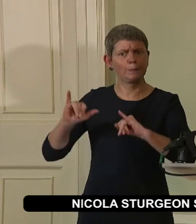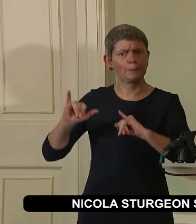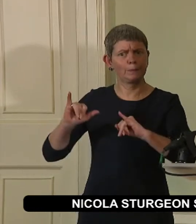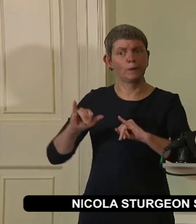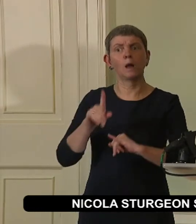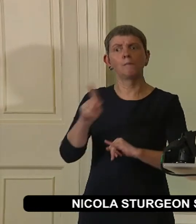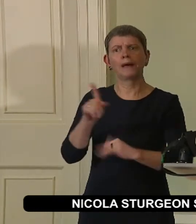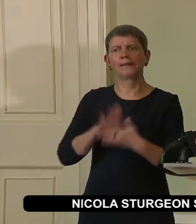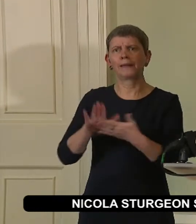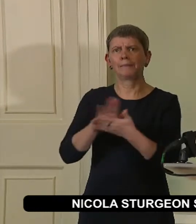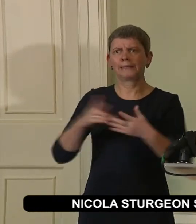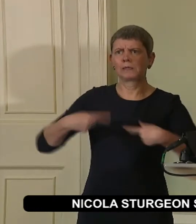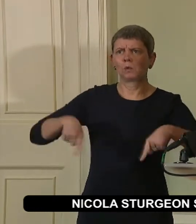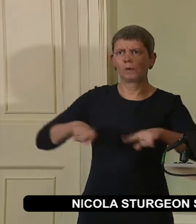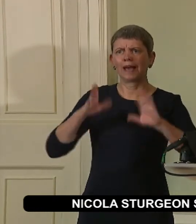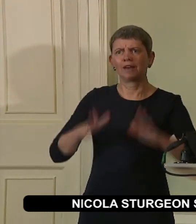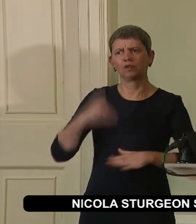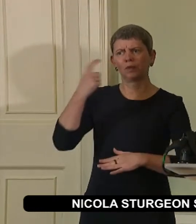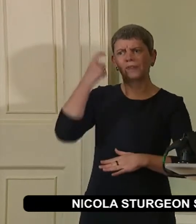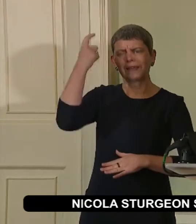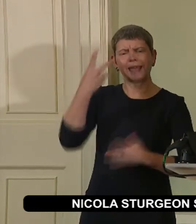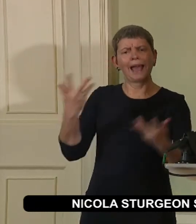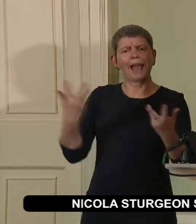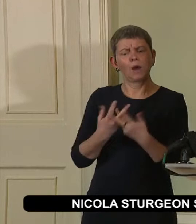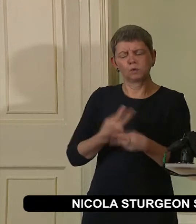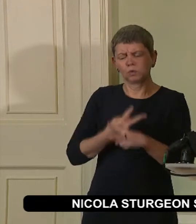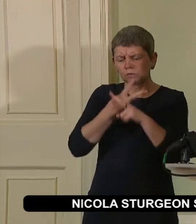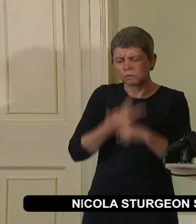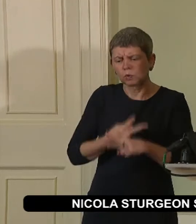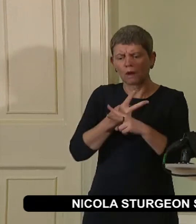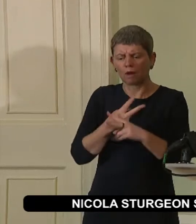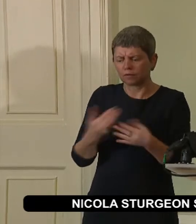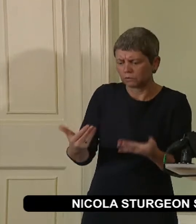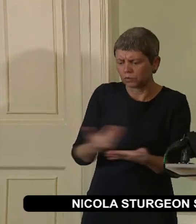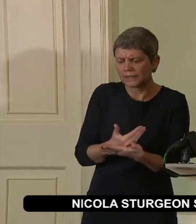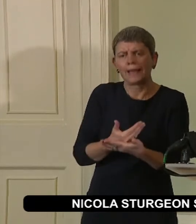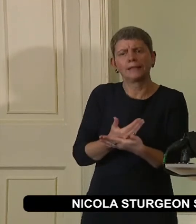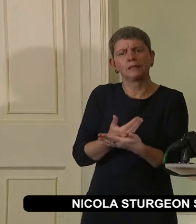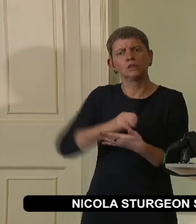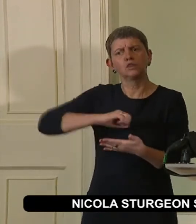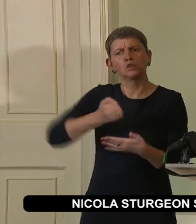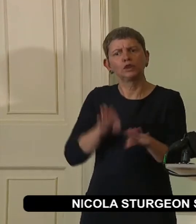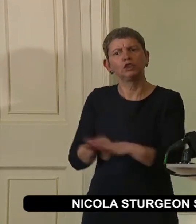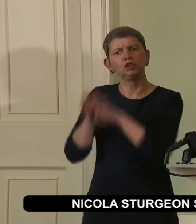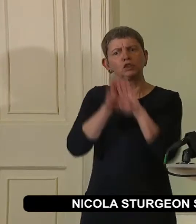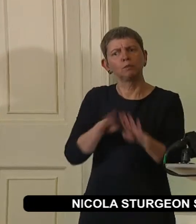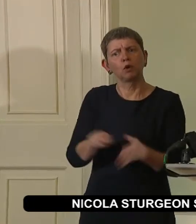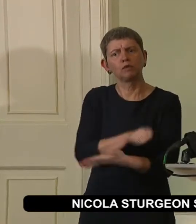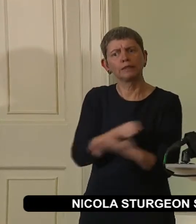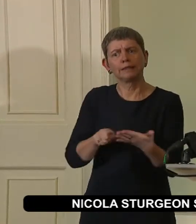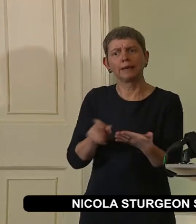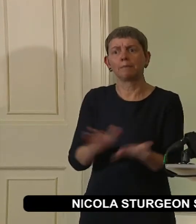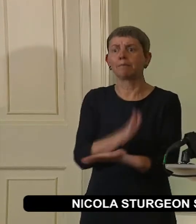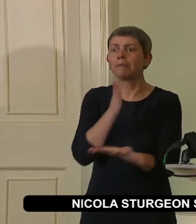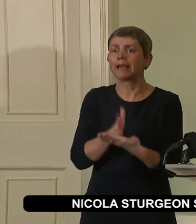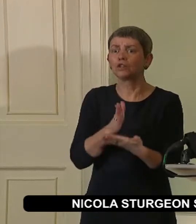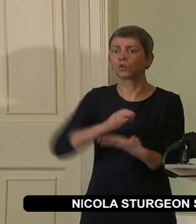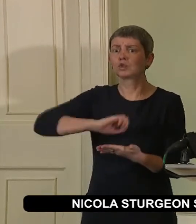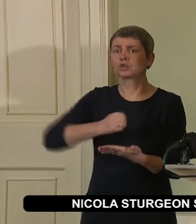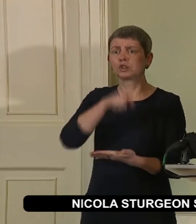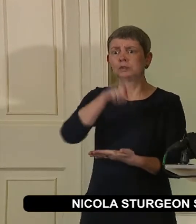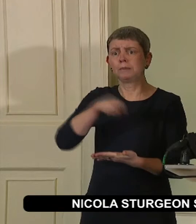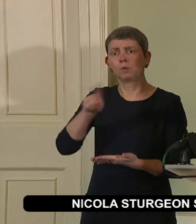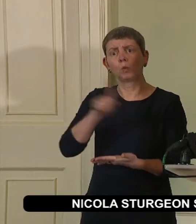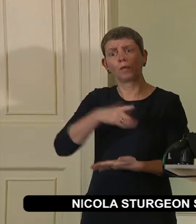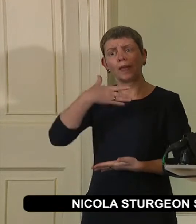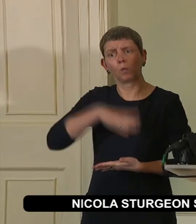to decide how Scottish democracy will be protected and to ensure that the will of the Scottish people prevails. My preference of